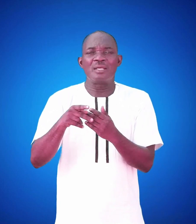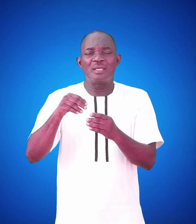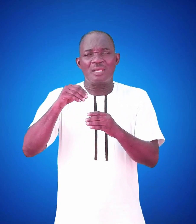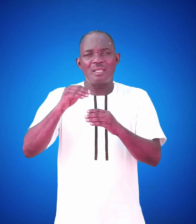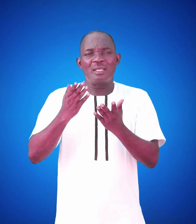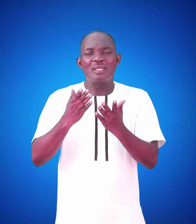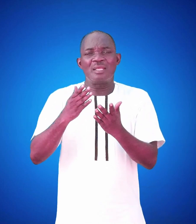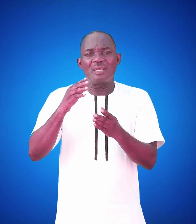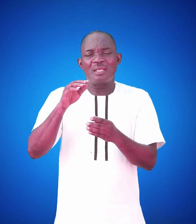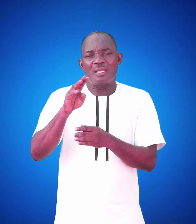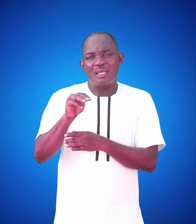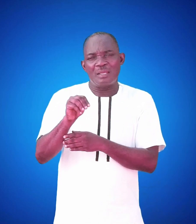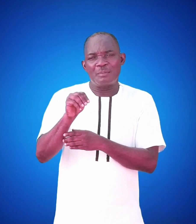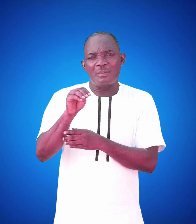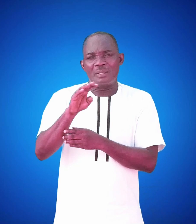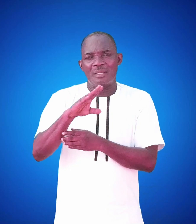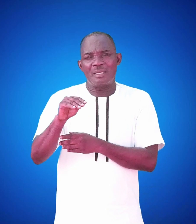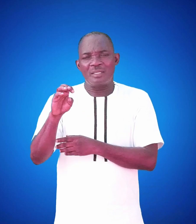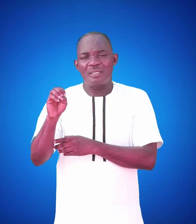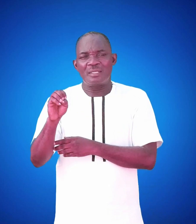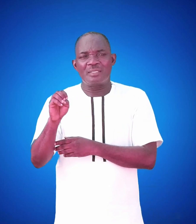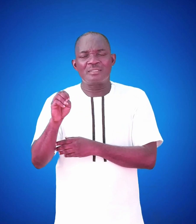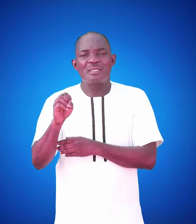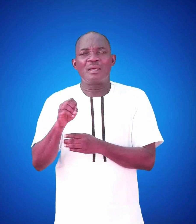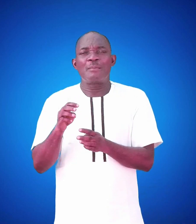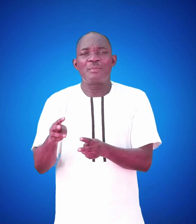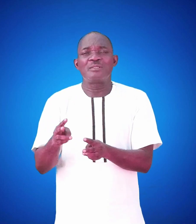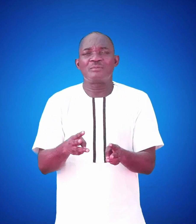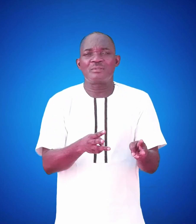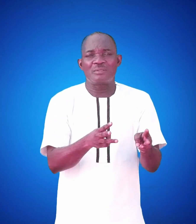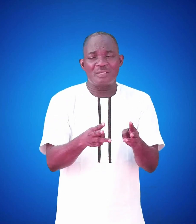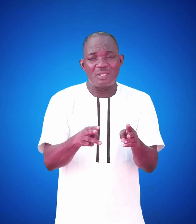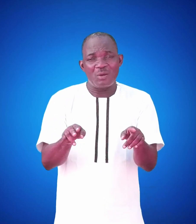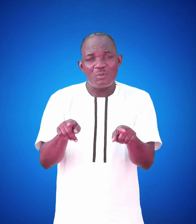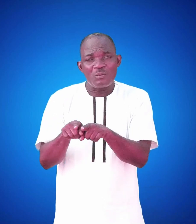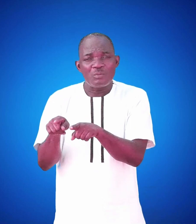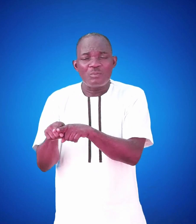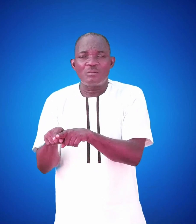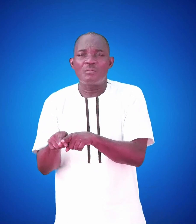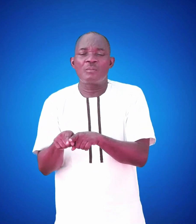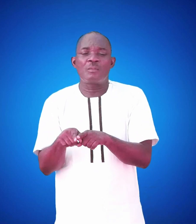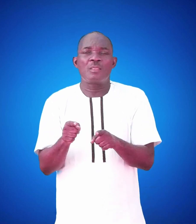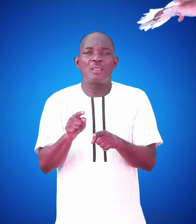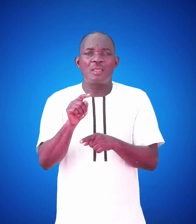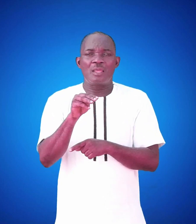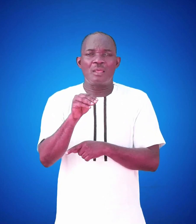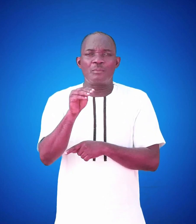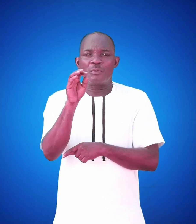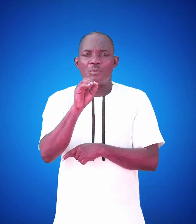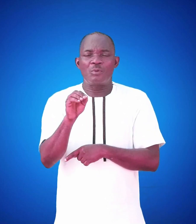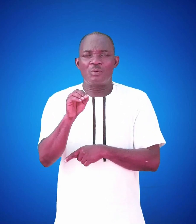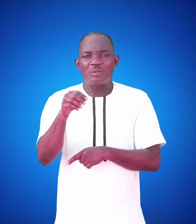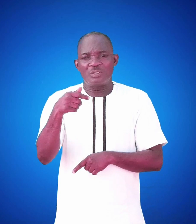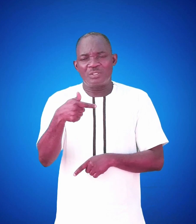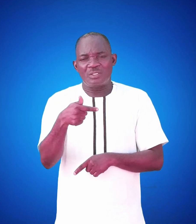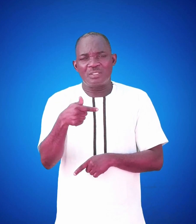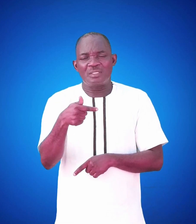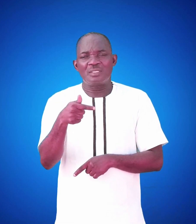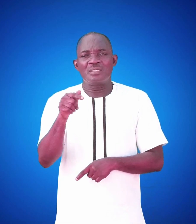inbuilt M&E mechanisms as well as the